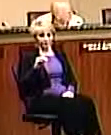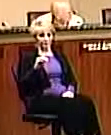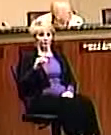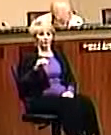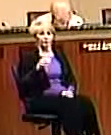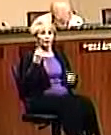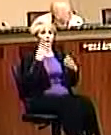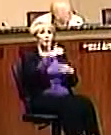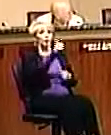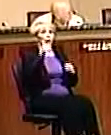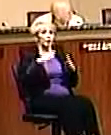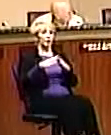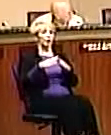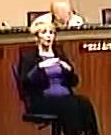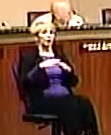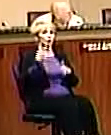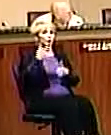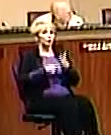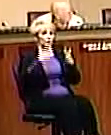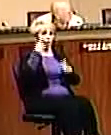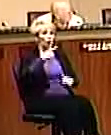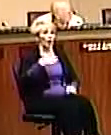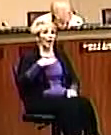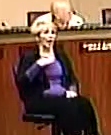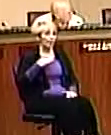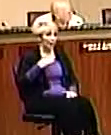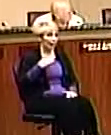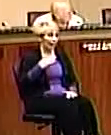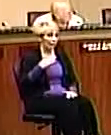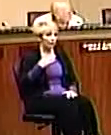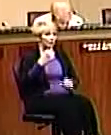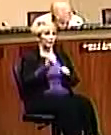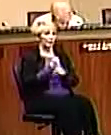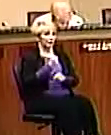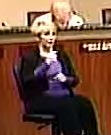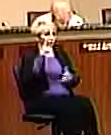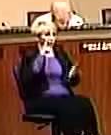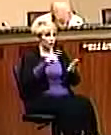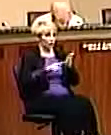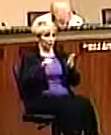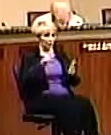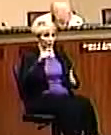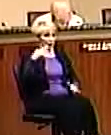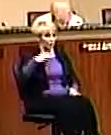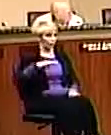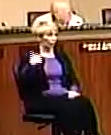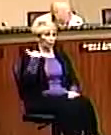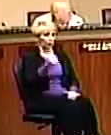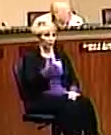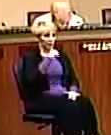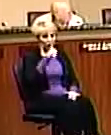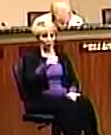$390. Many other towns charge for an application to get your credit check. We don't.